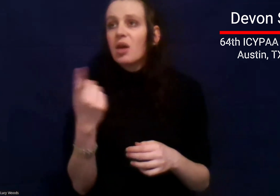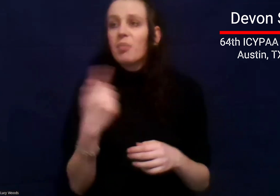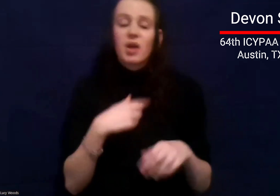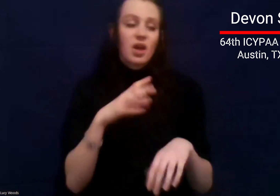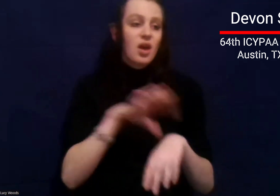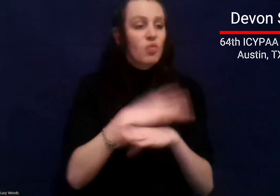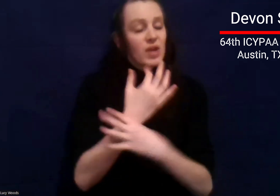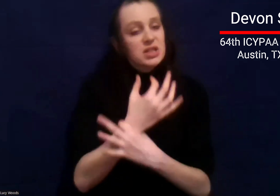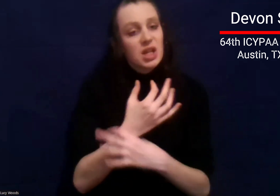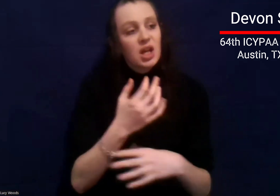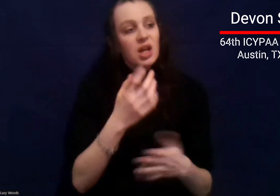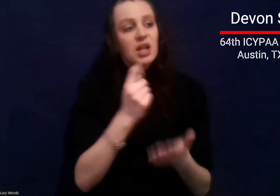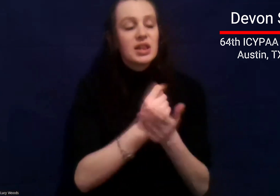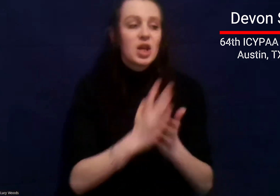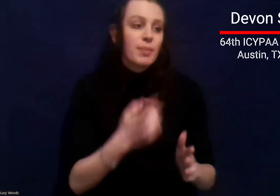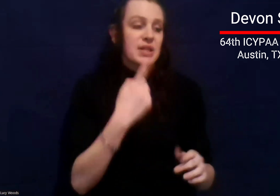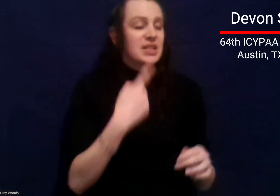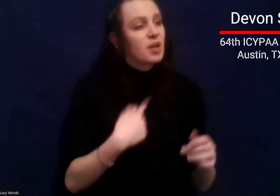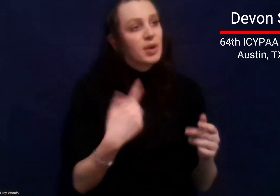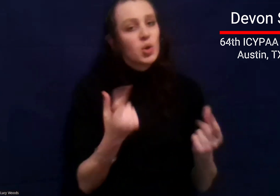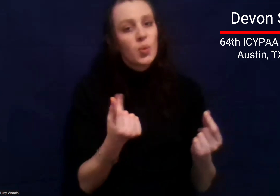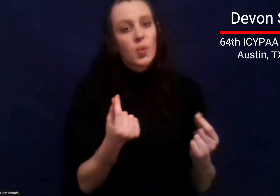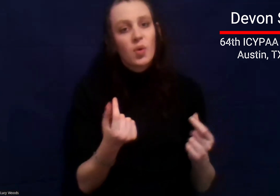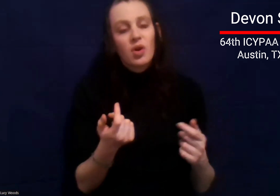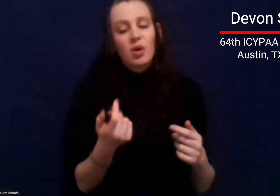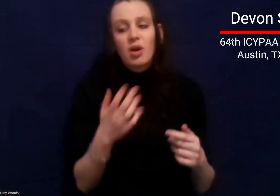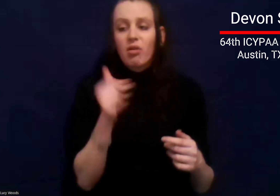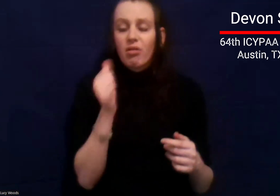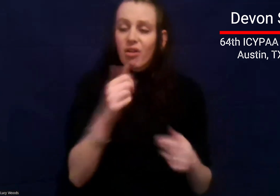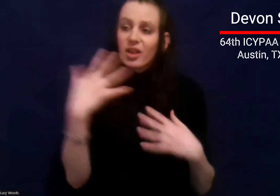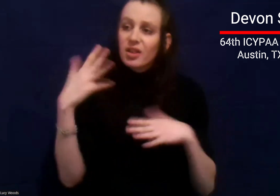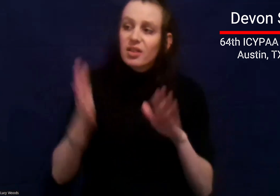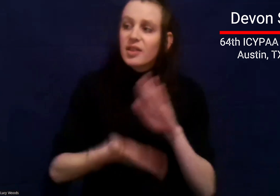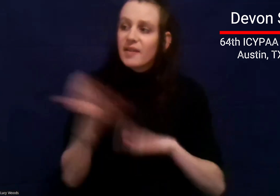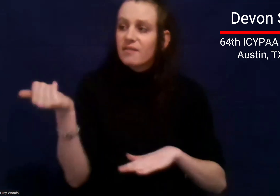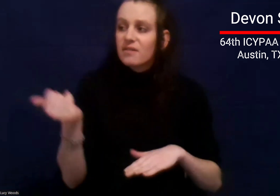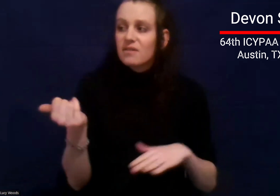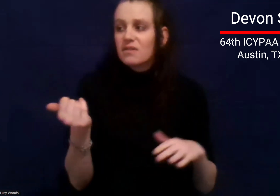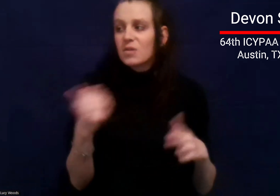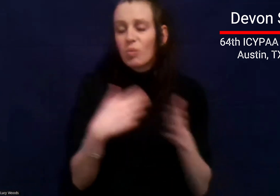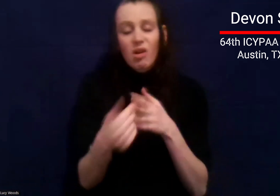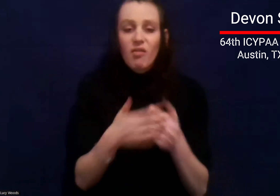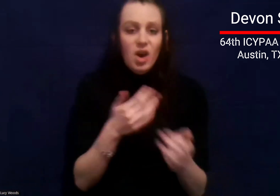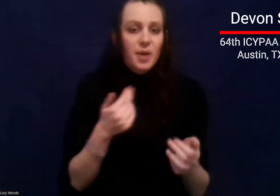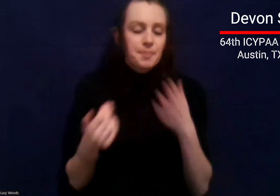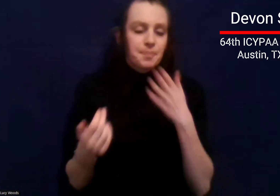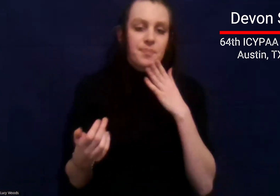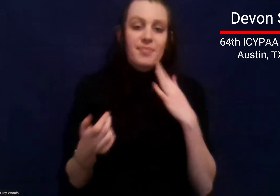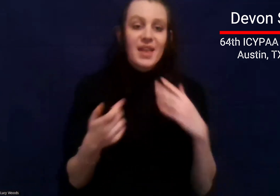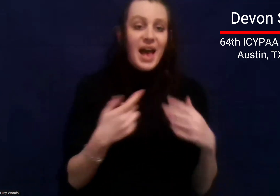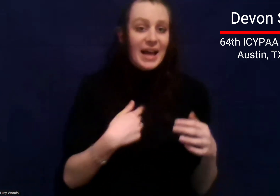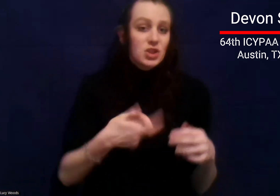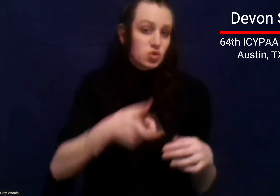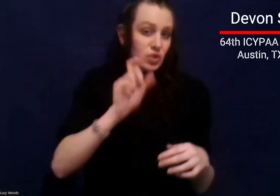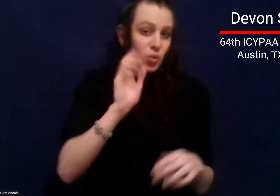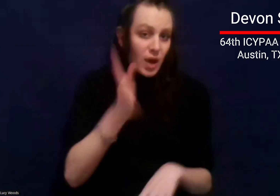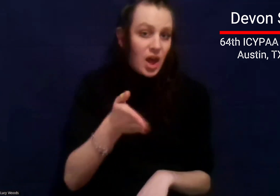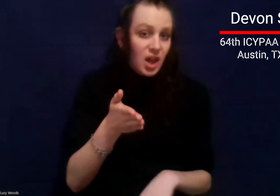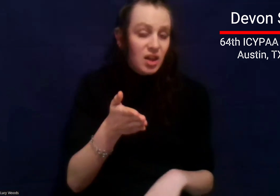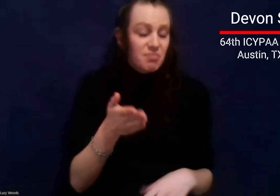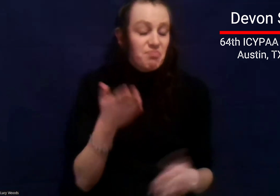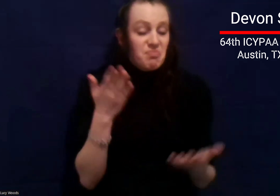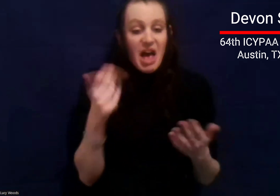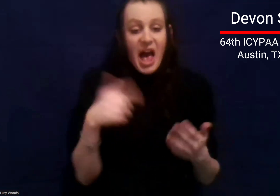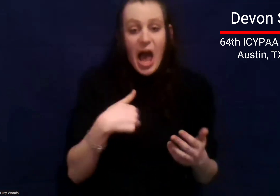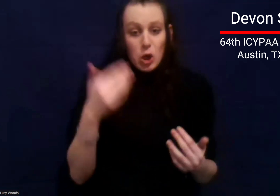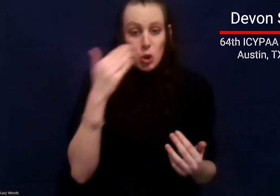a girl leaves, or whatever. I'm going to drink no matter what the consequences are. Even if I know that I'm going to drink, I'm going to die. And so